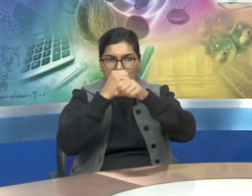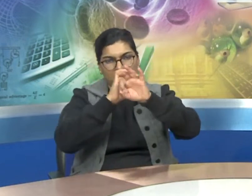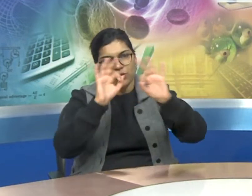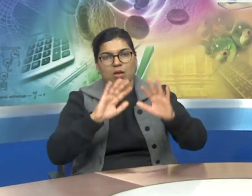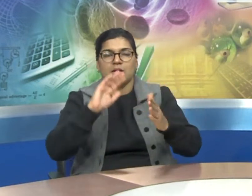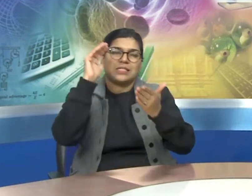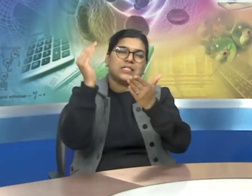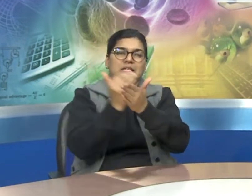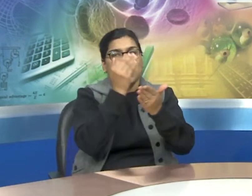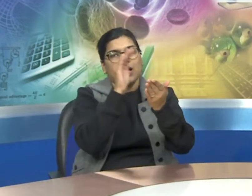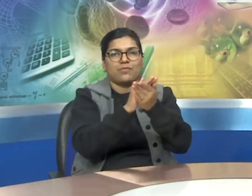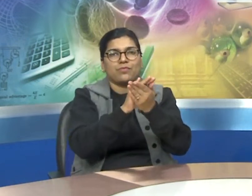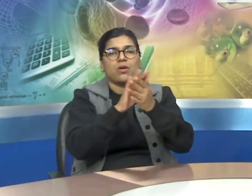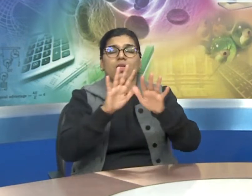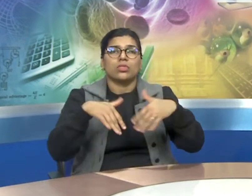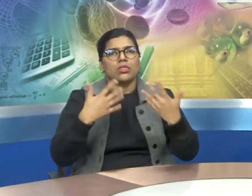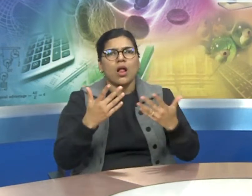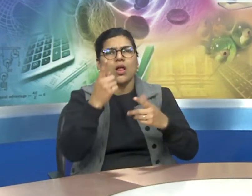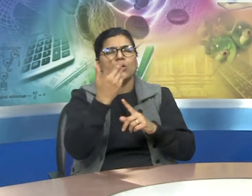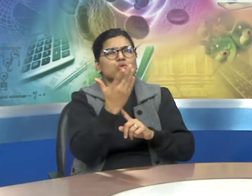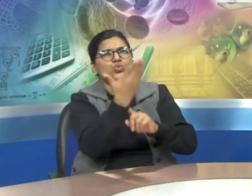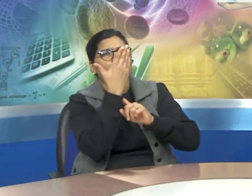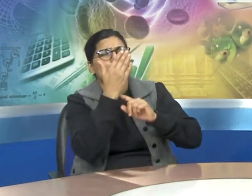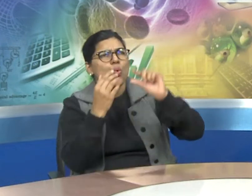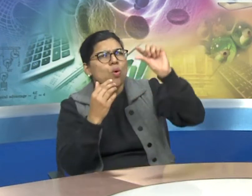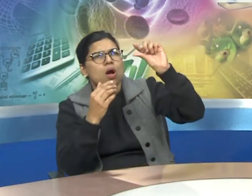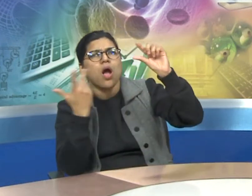What is the file extension of PowerPoint application?